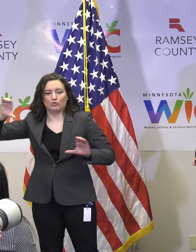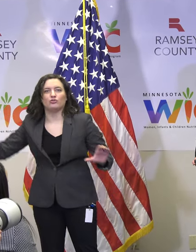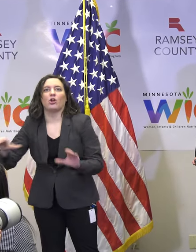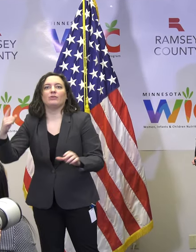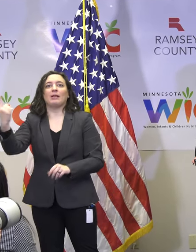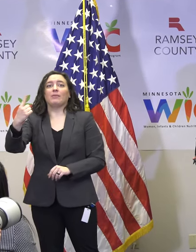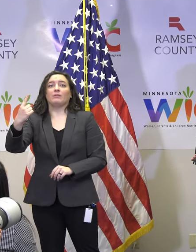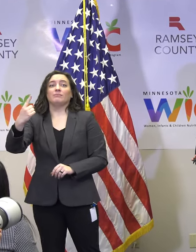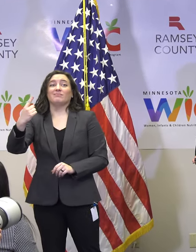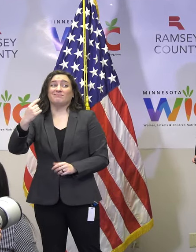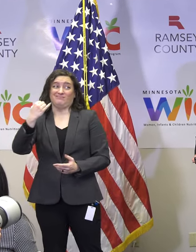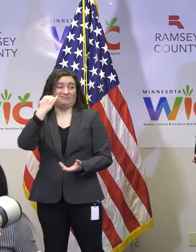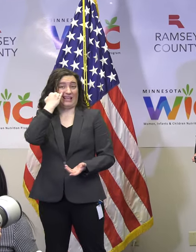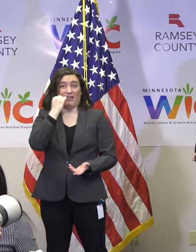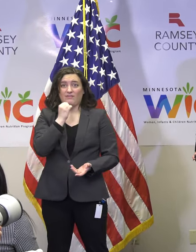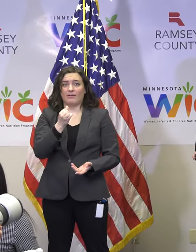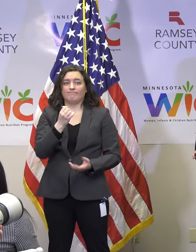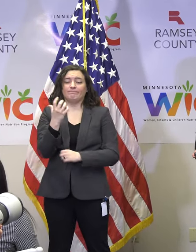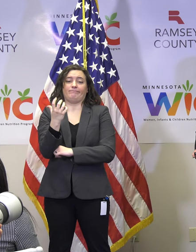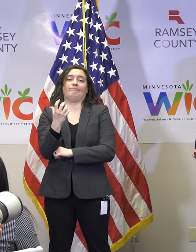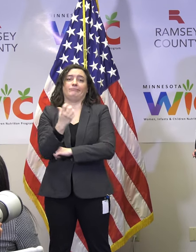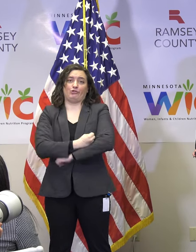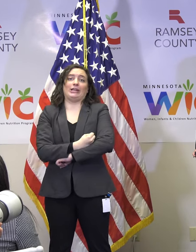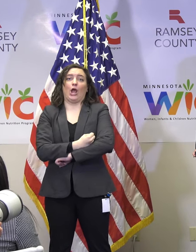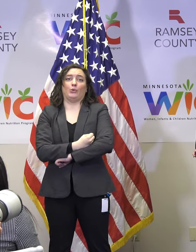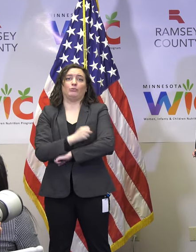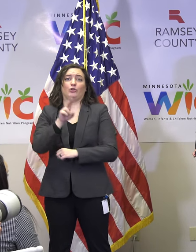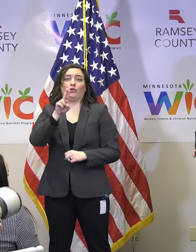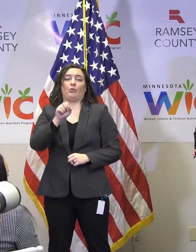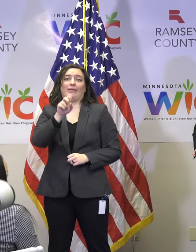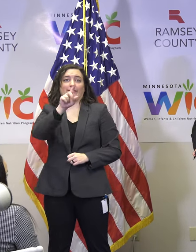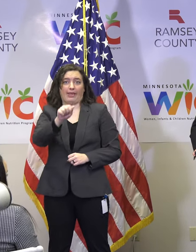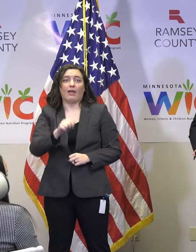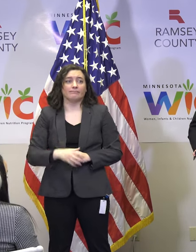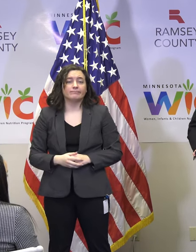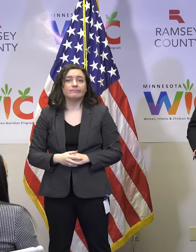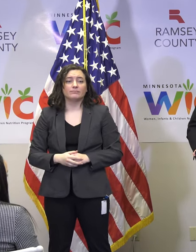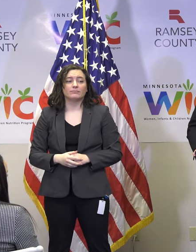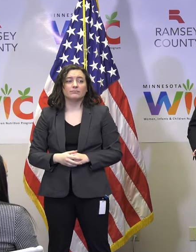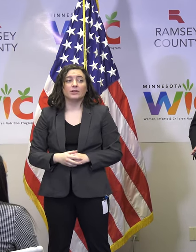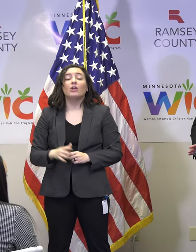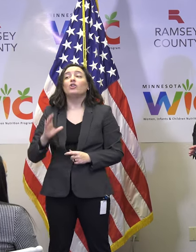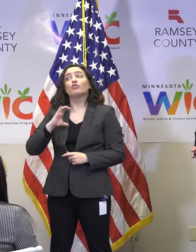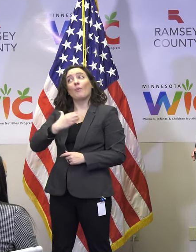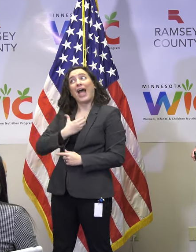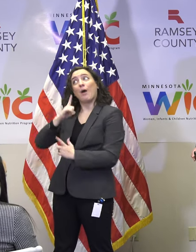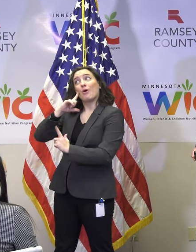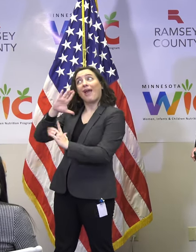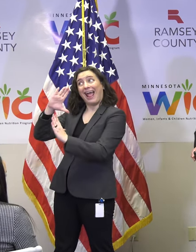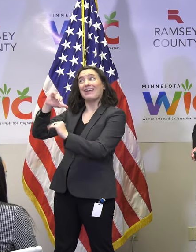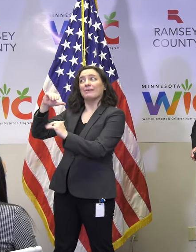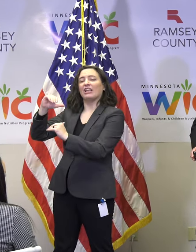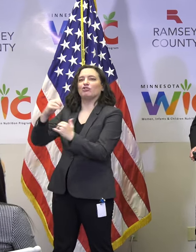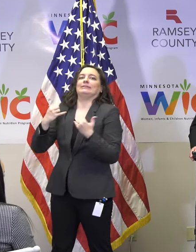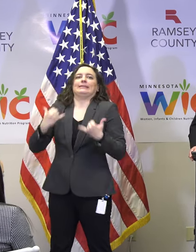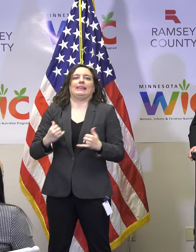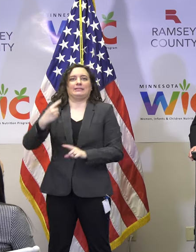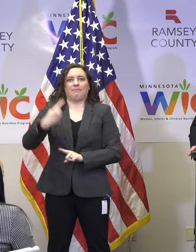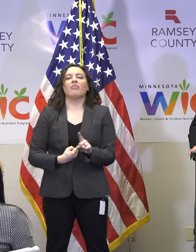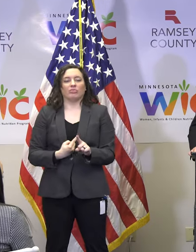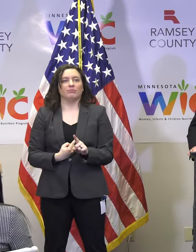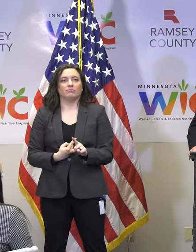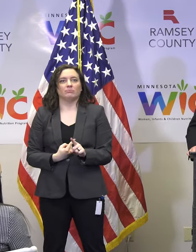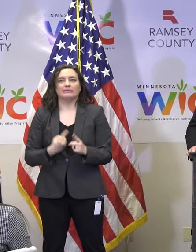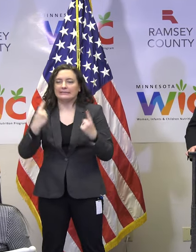government shutdown mode in terms of the USDA. So the expectation is that work will get done this month so that